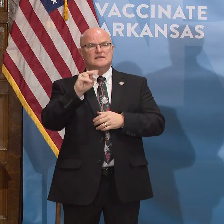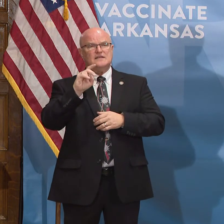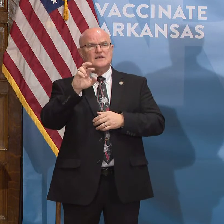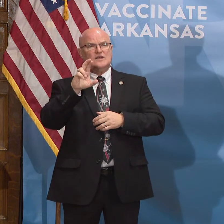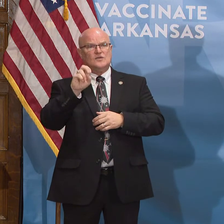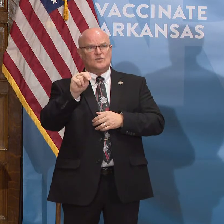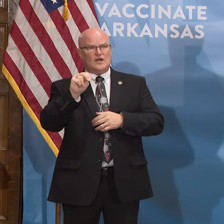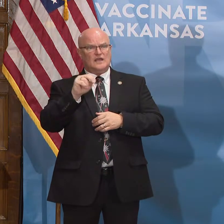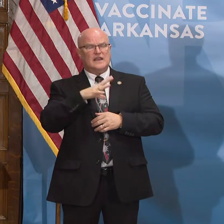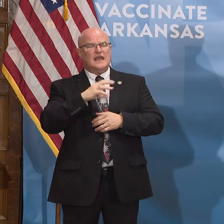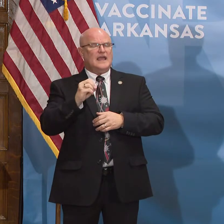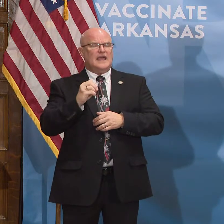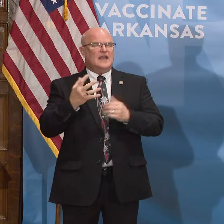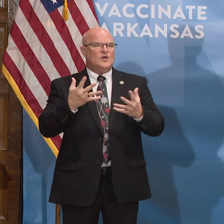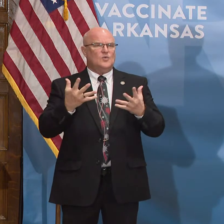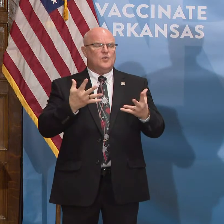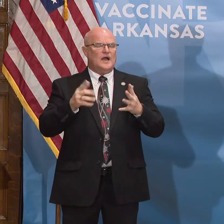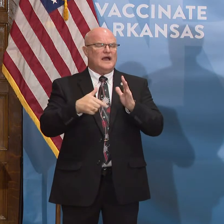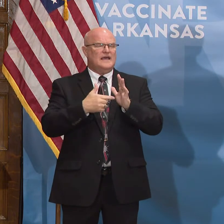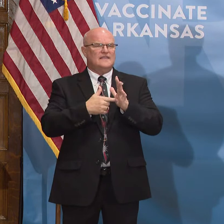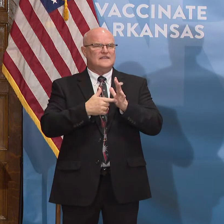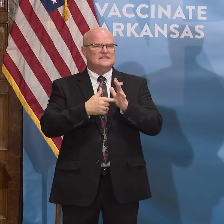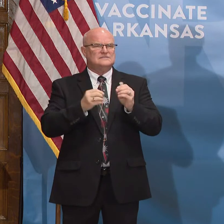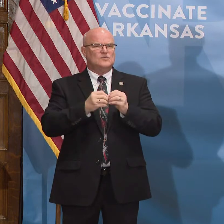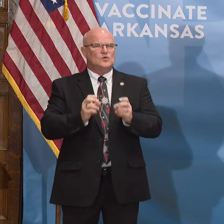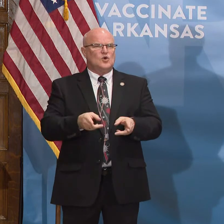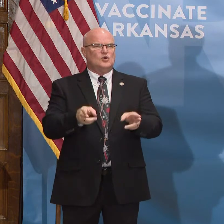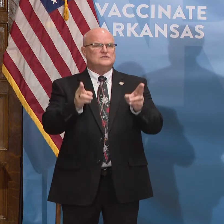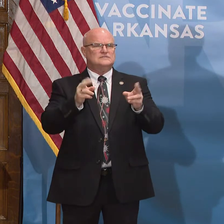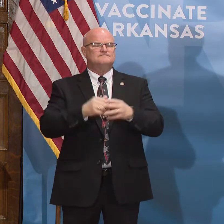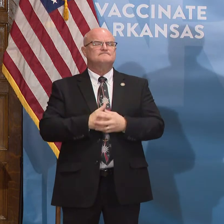why isn't your rhetoric on the Omicron variant more urgent?